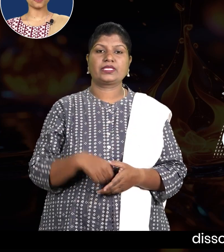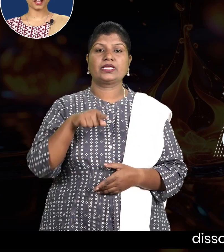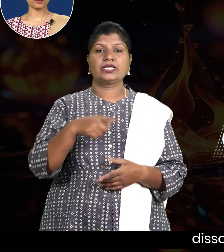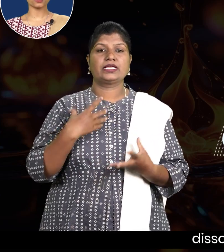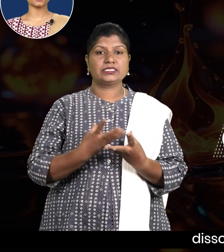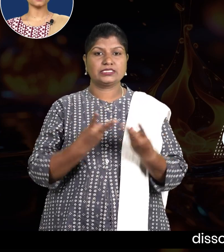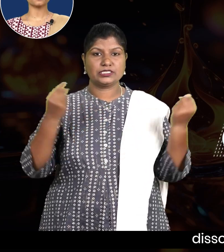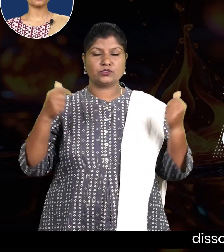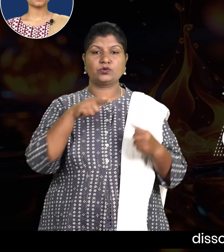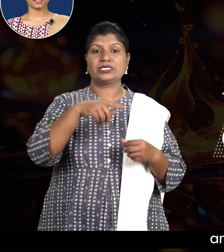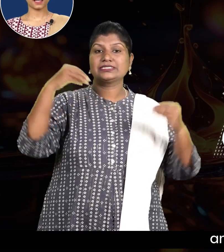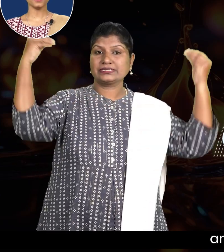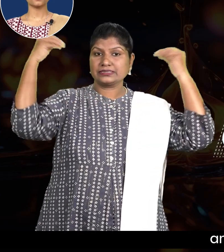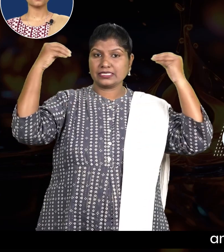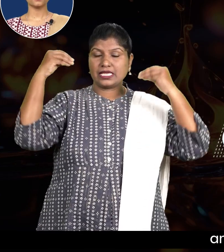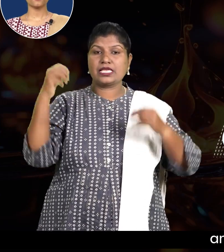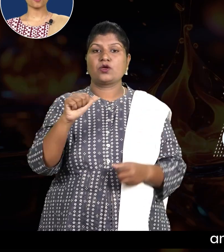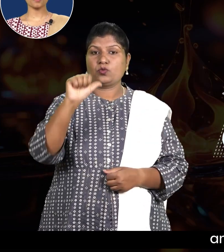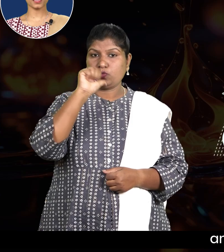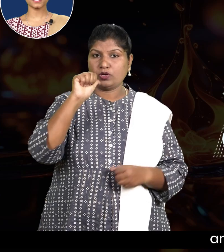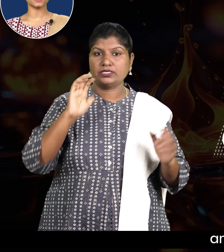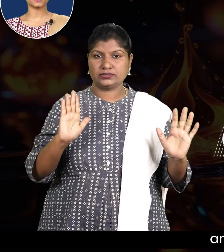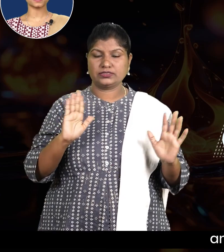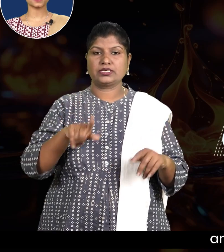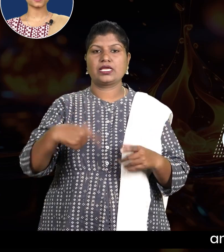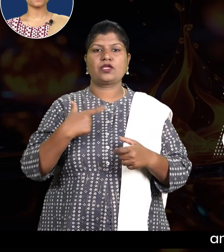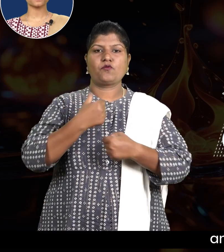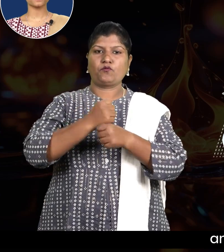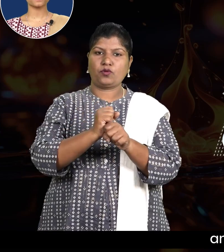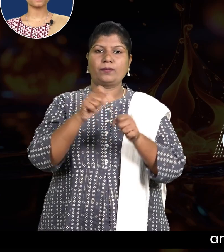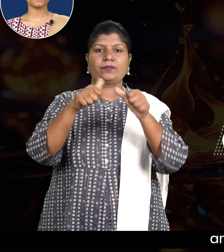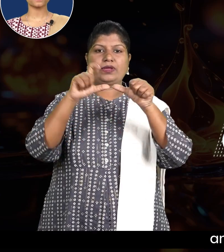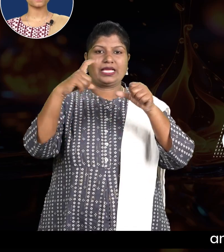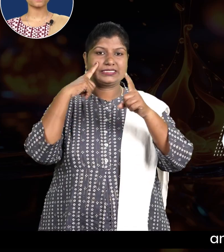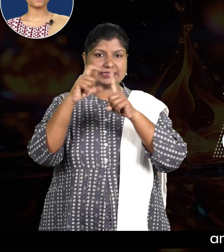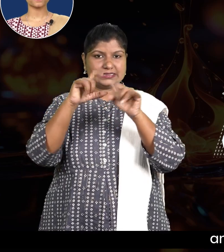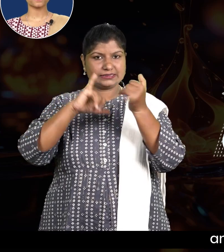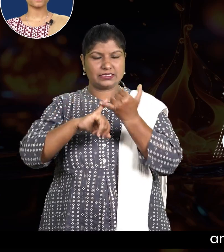dissolve in rainwater and form acids.